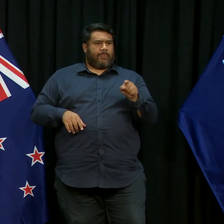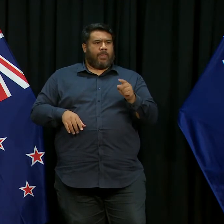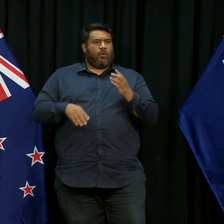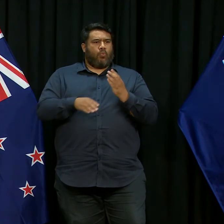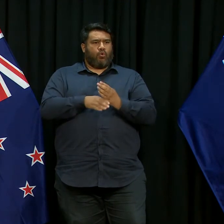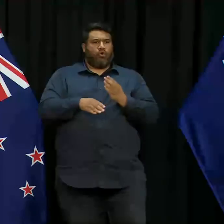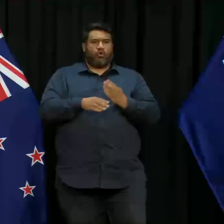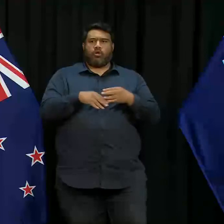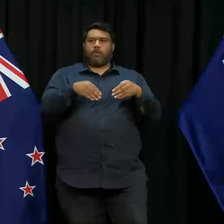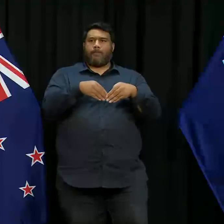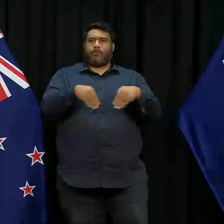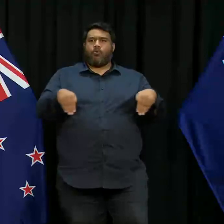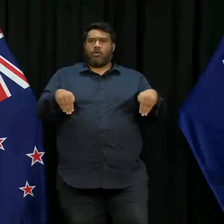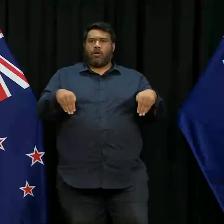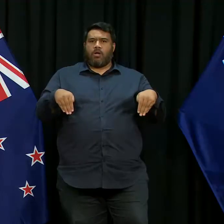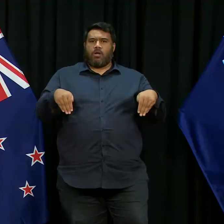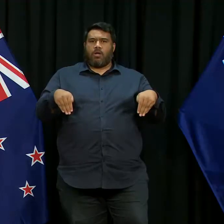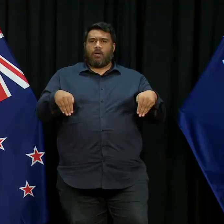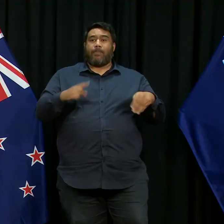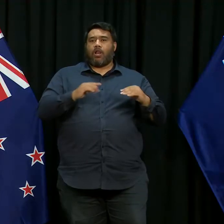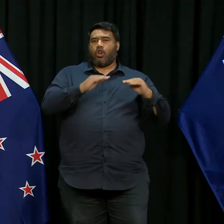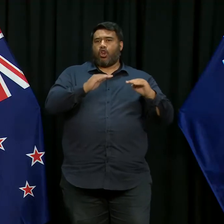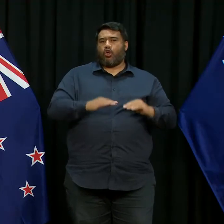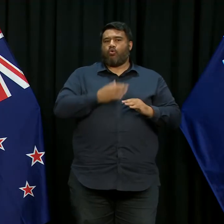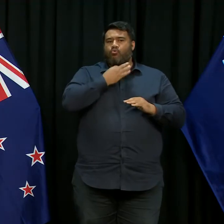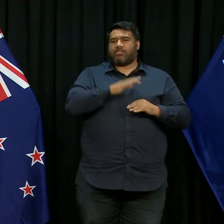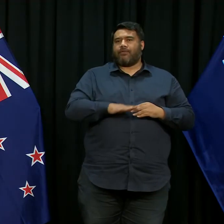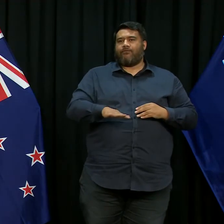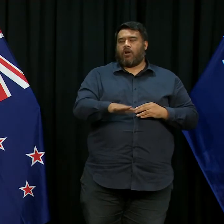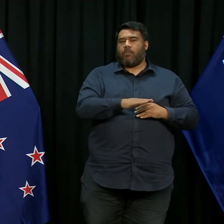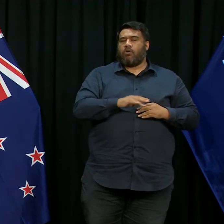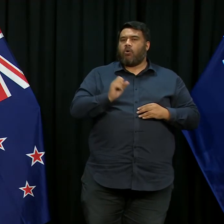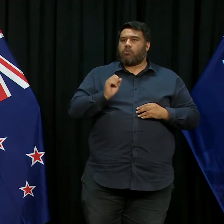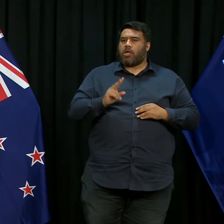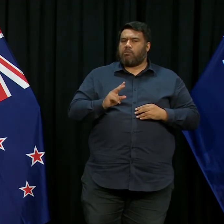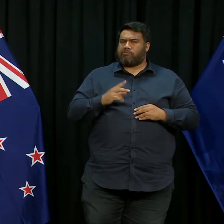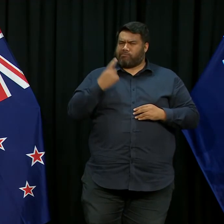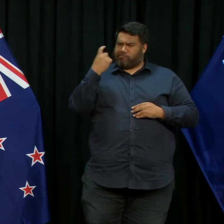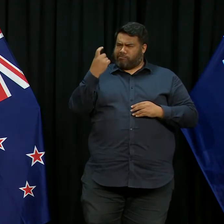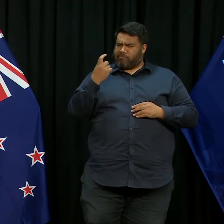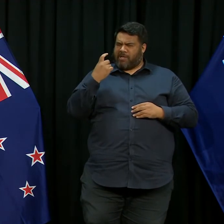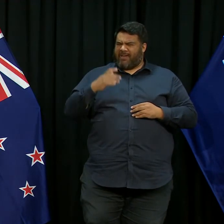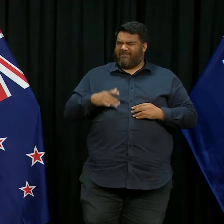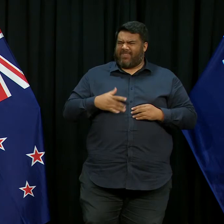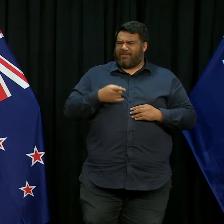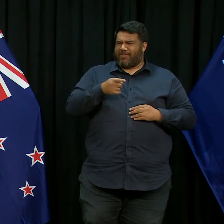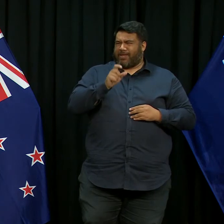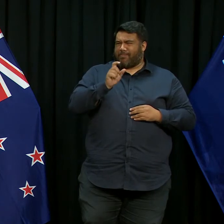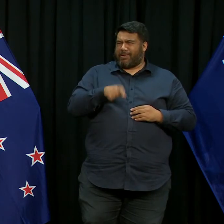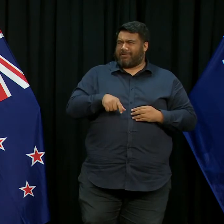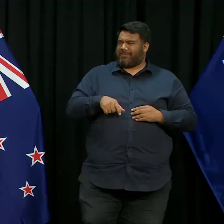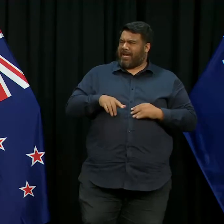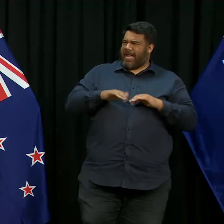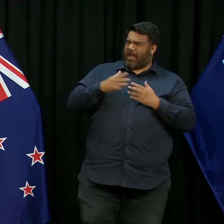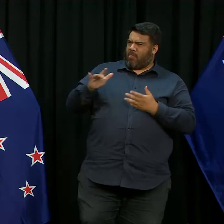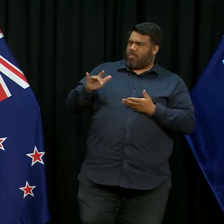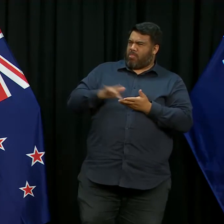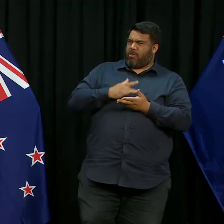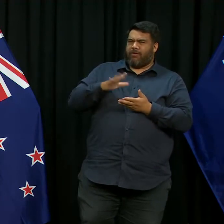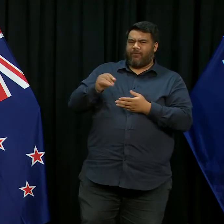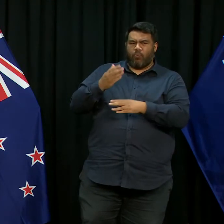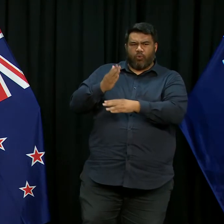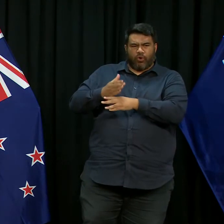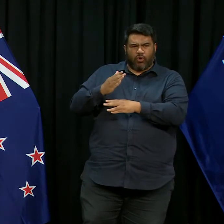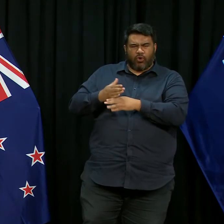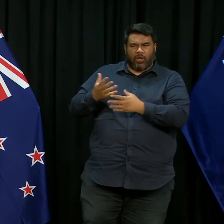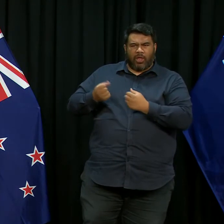in a border area, but a low risk environment where it was seen as less likely to have been able to pick up COVID through their place of